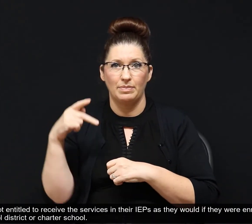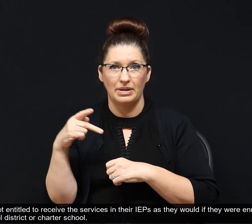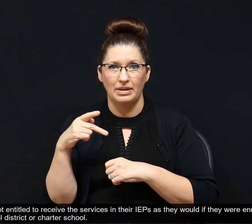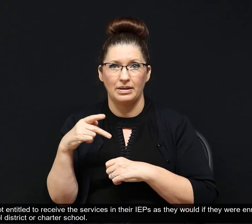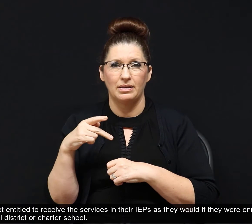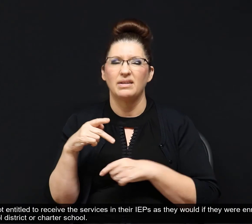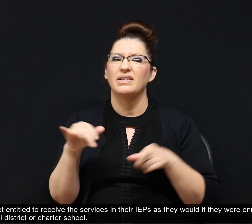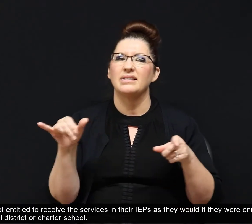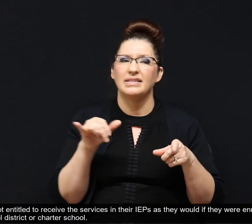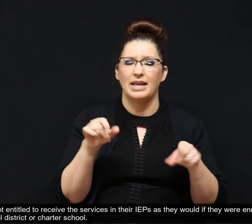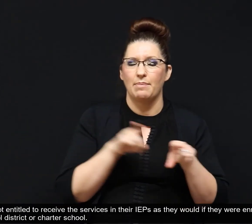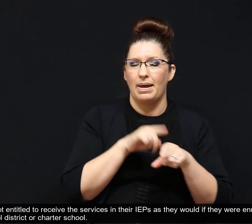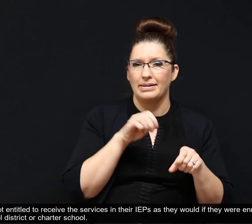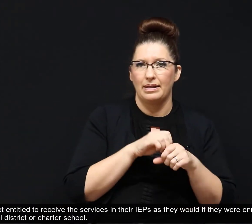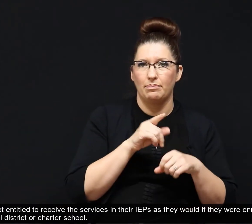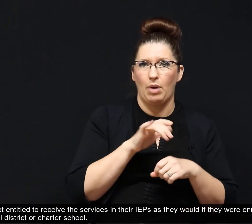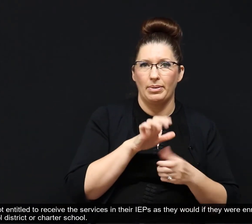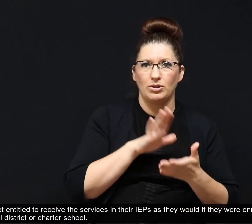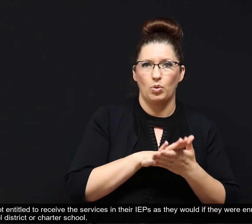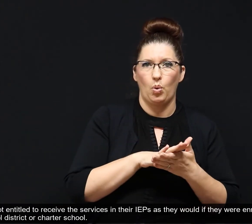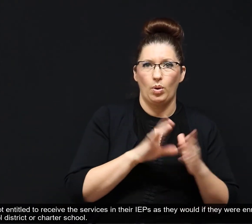school district or charter school.